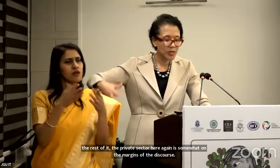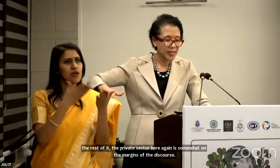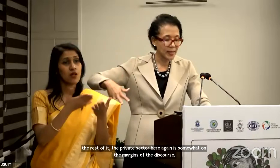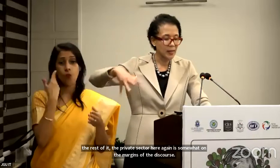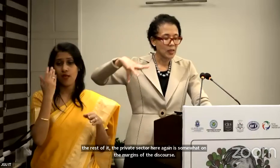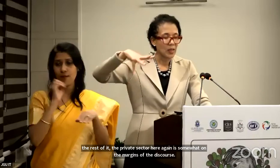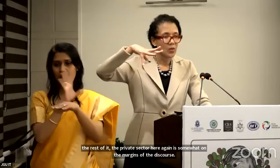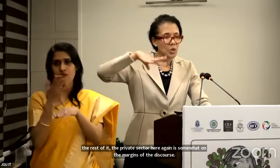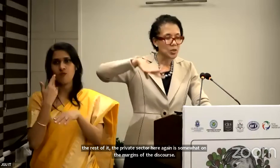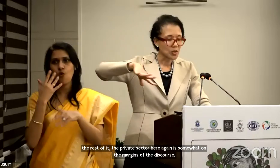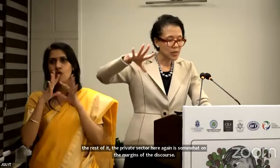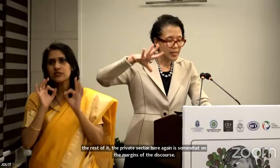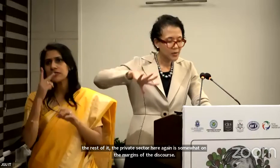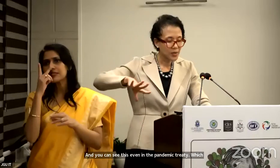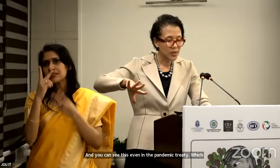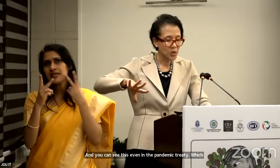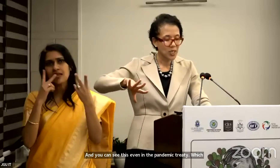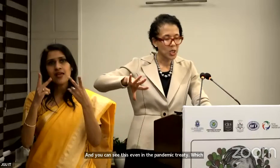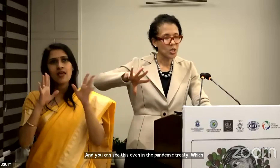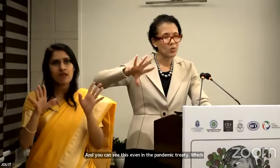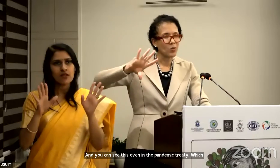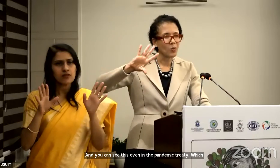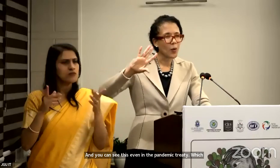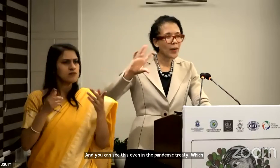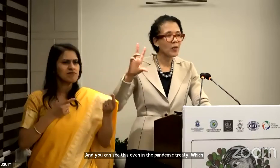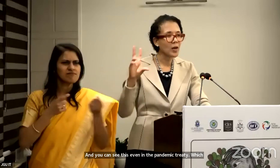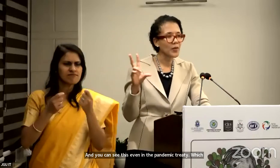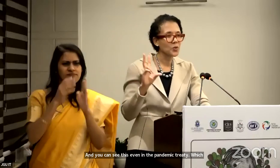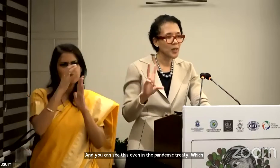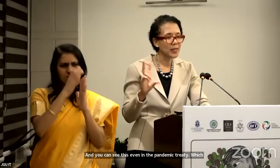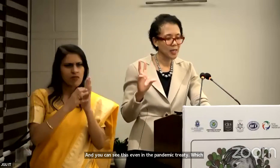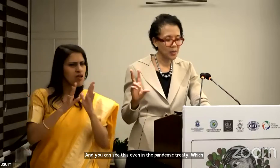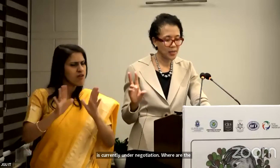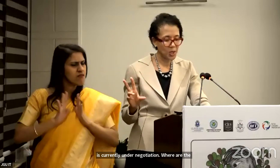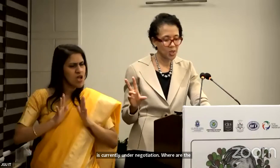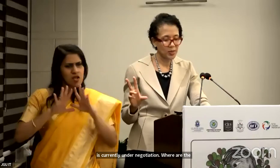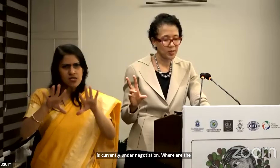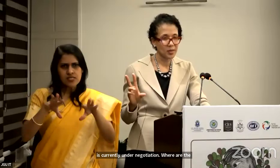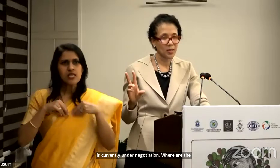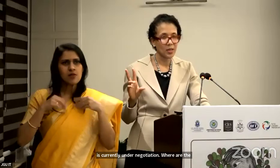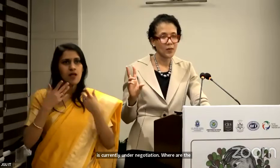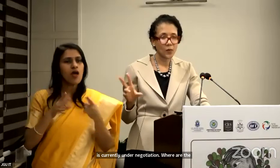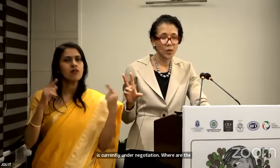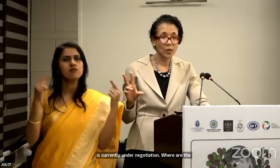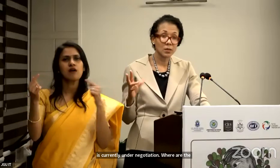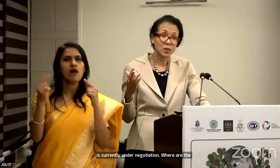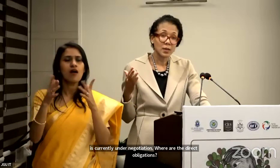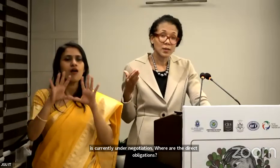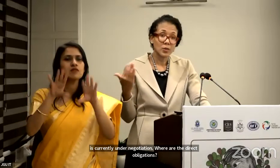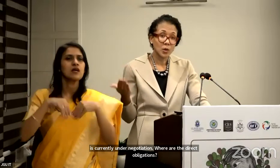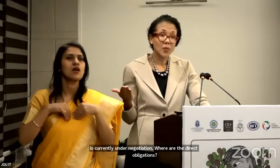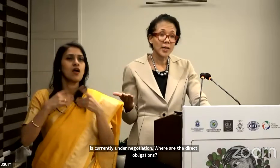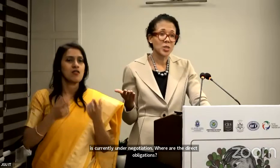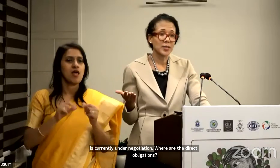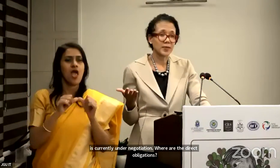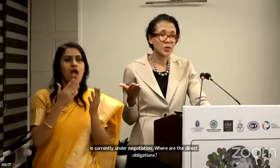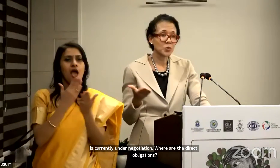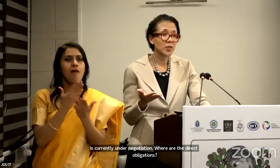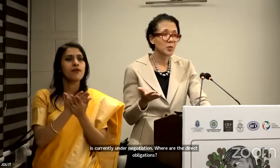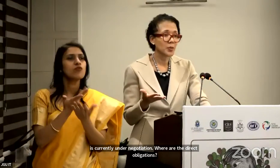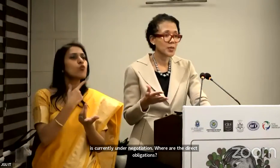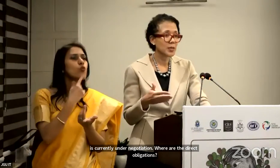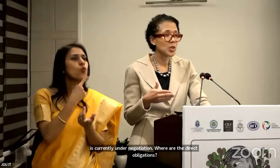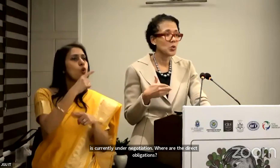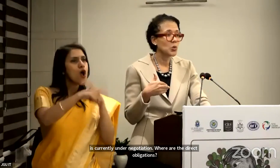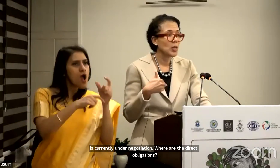pandemic treaty, which is currently under negotiation. Where are the direct obligations for corporations, for